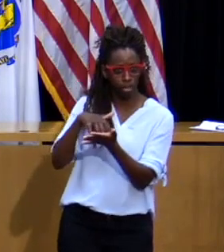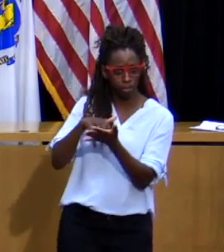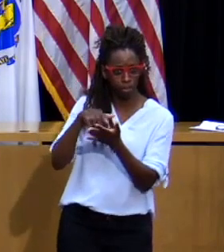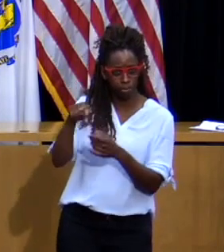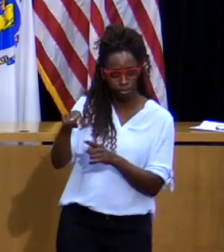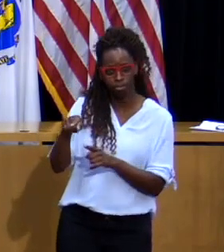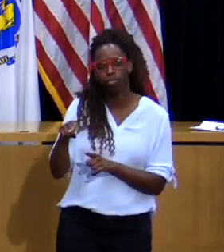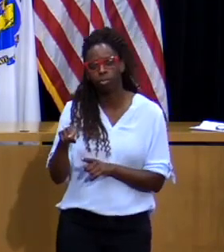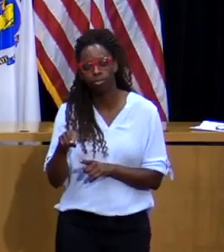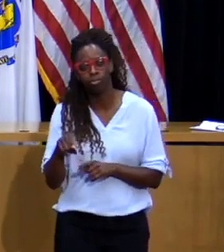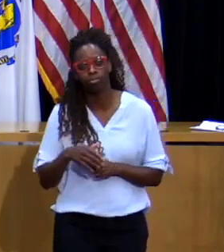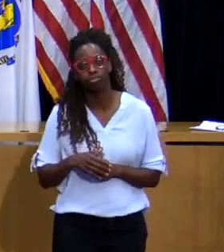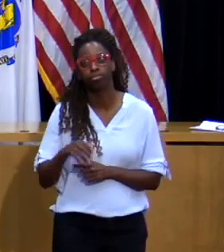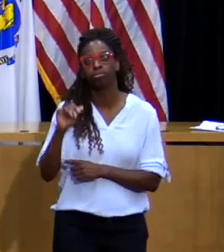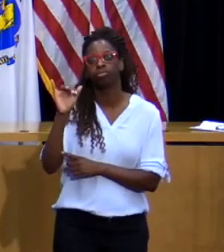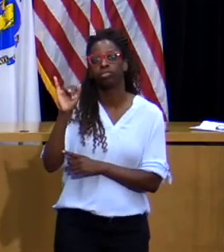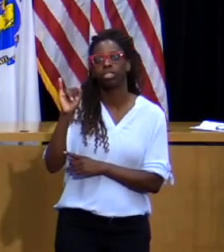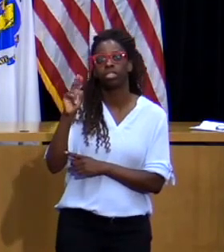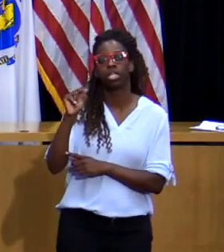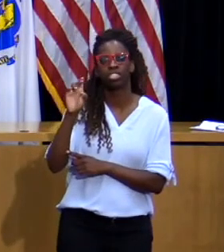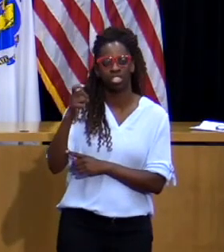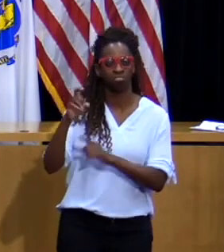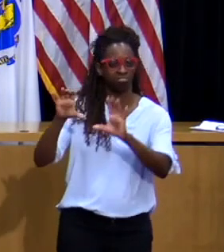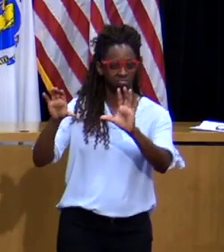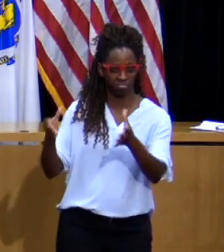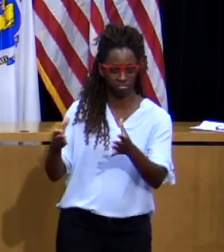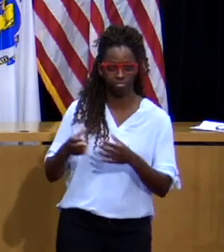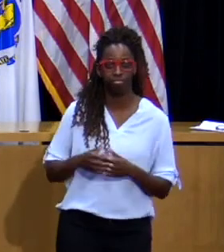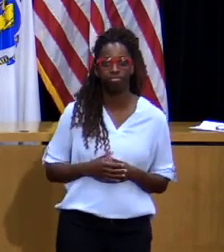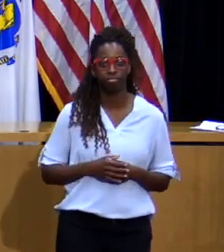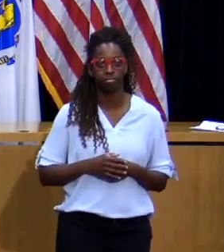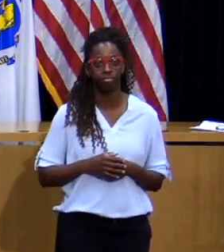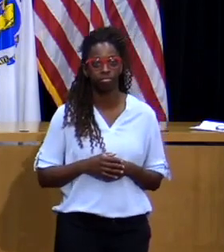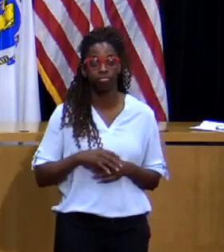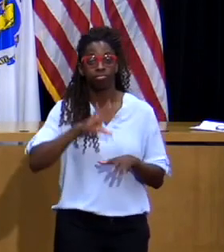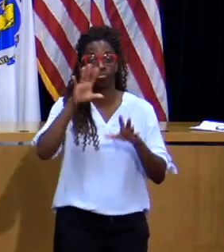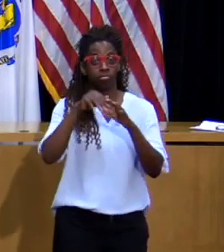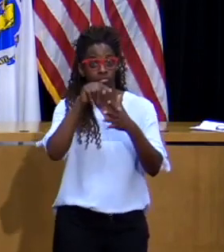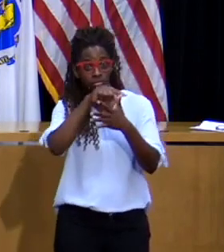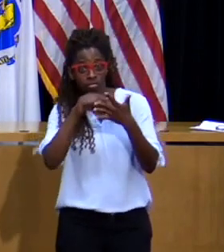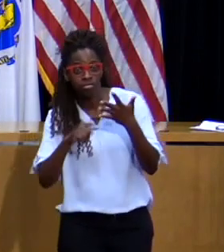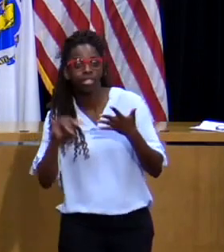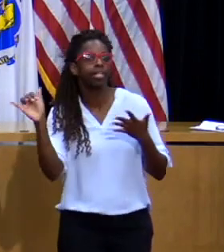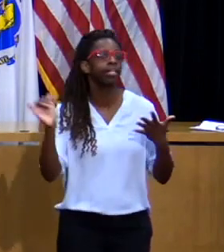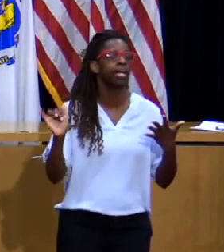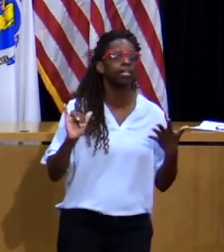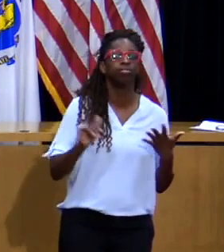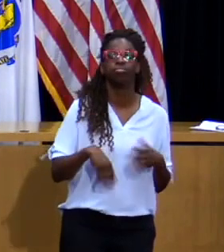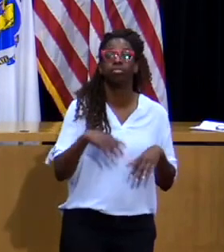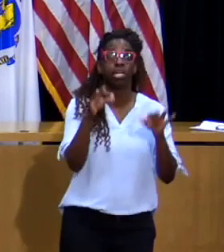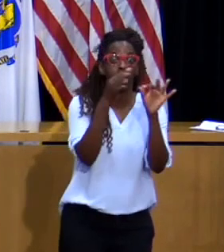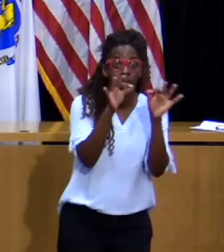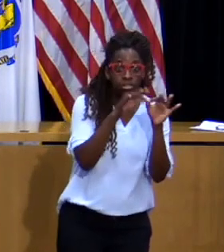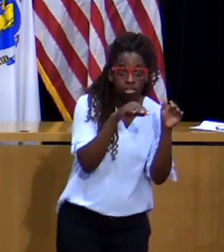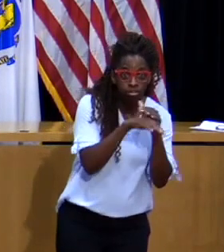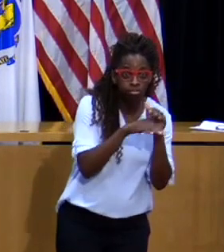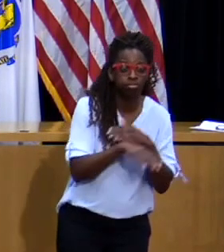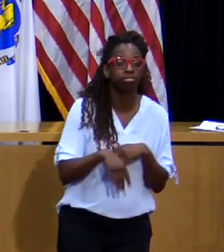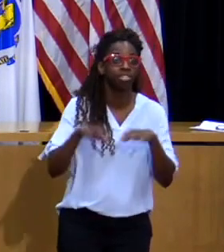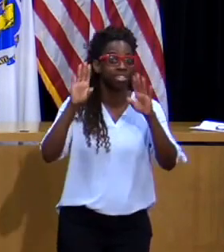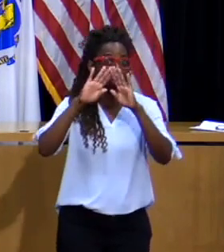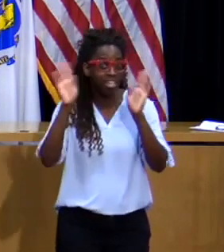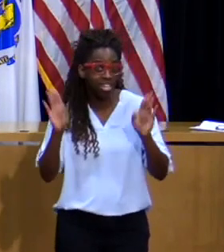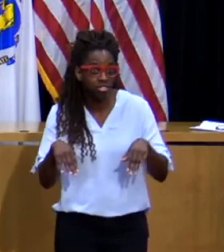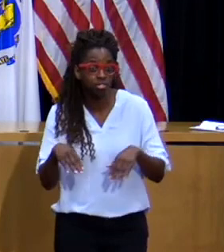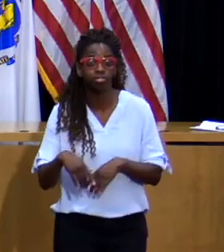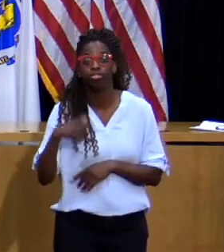household composition, minority status, and language, housing, and transportation. They'll be equally weighted between